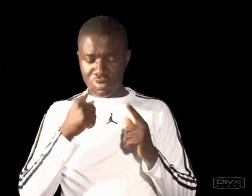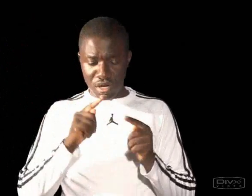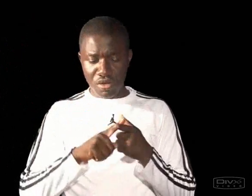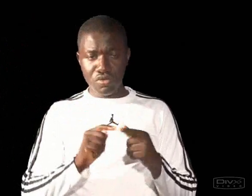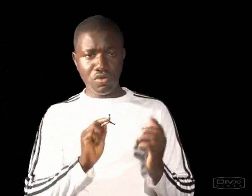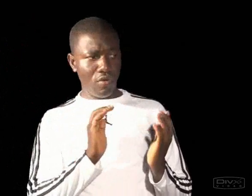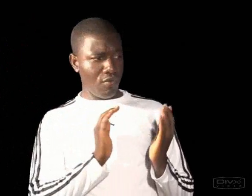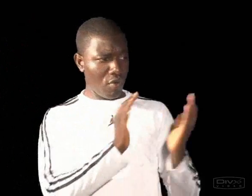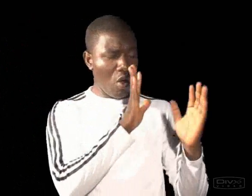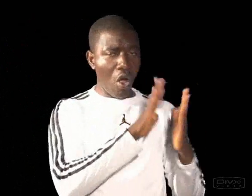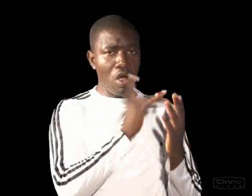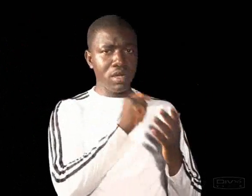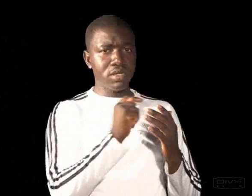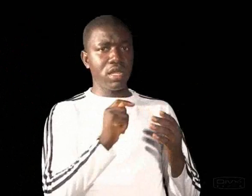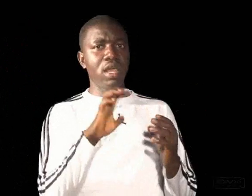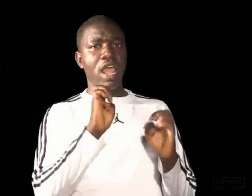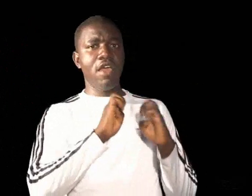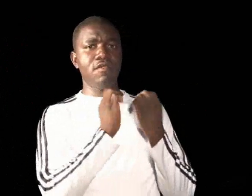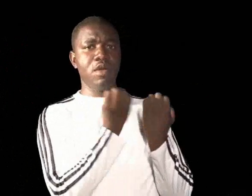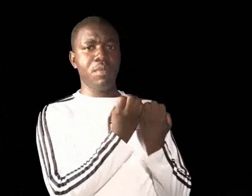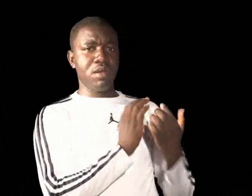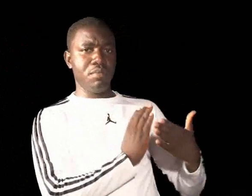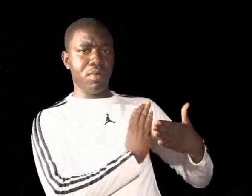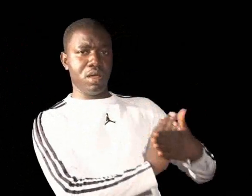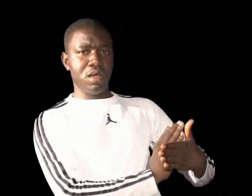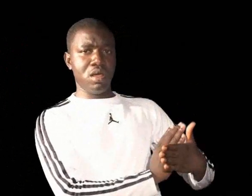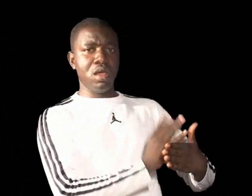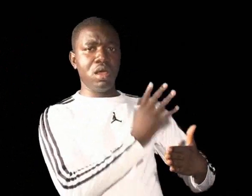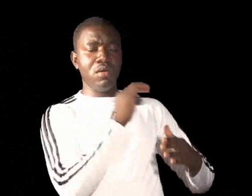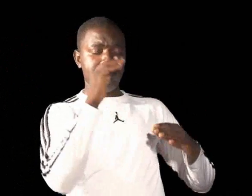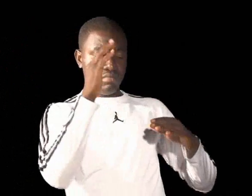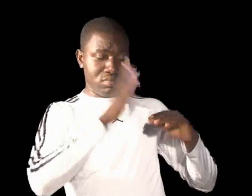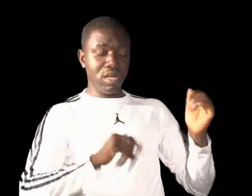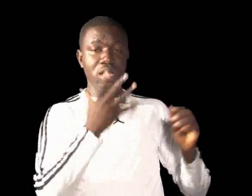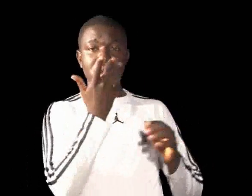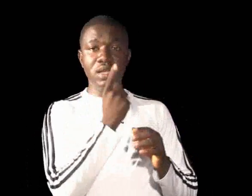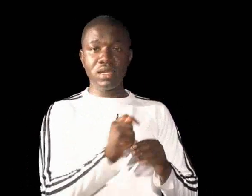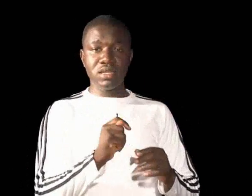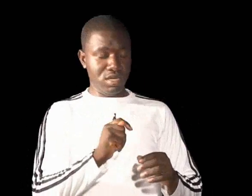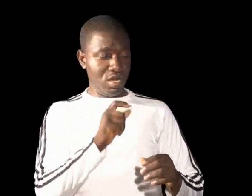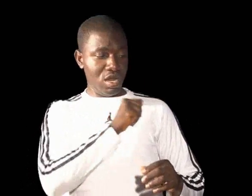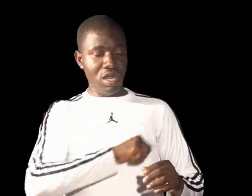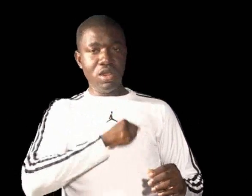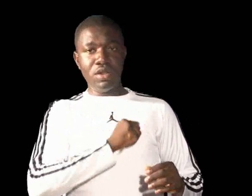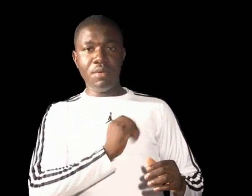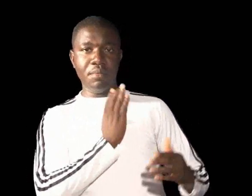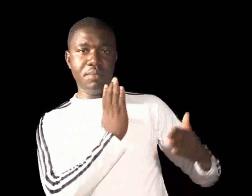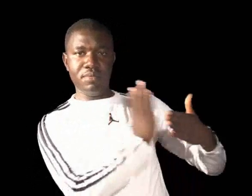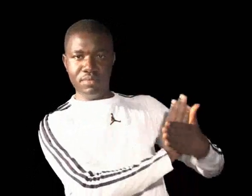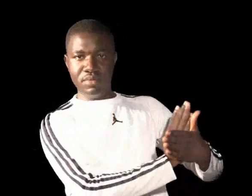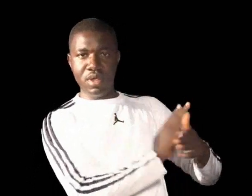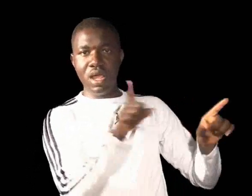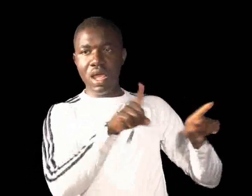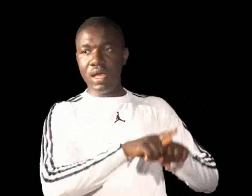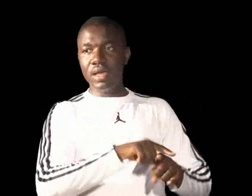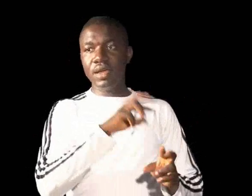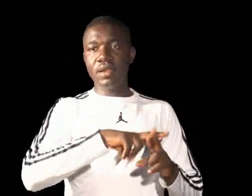environmental barriers rather than dealing with the more deep-seated institutional and attitudinal barriers. As a result, to